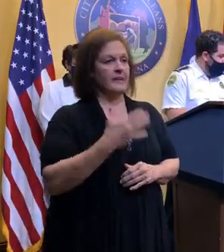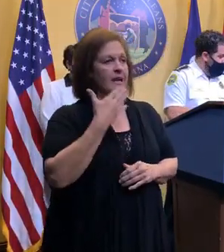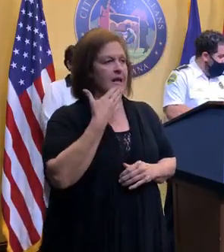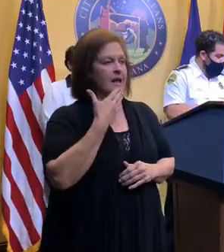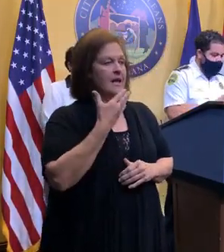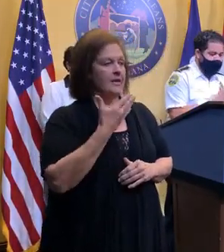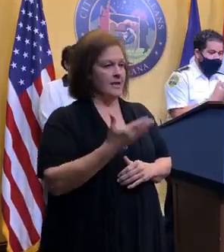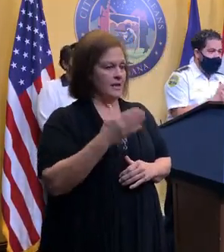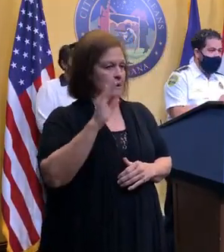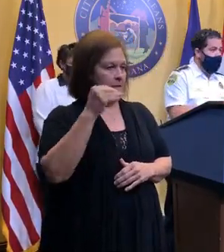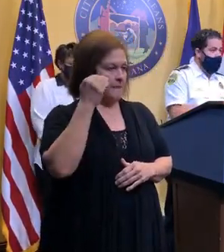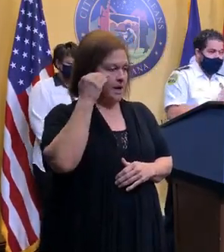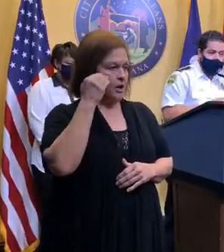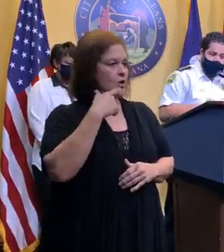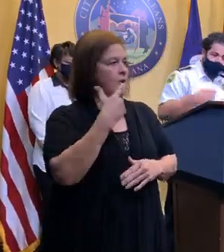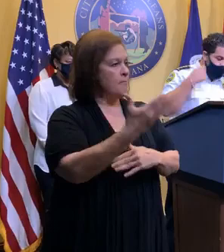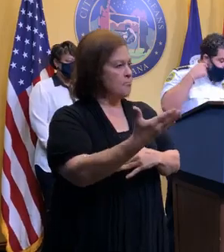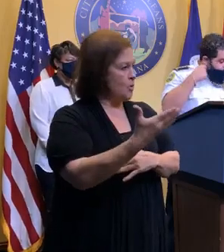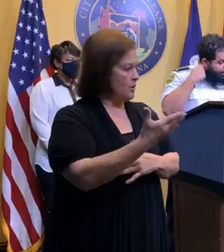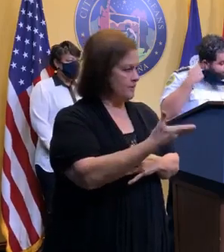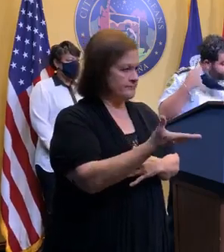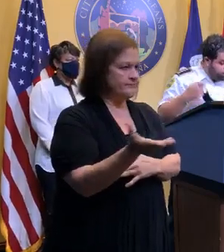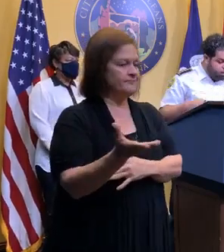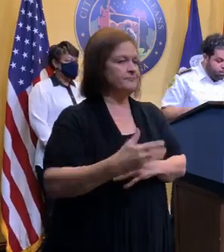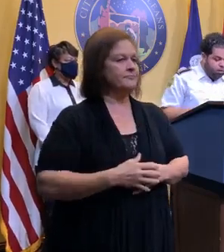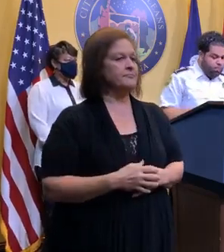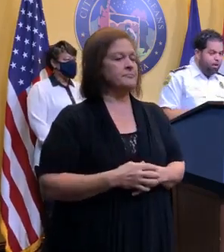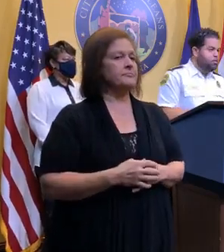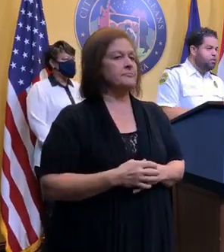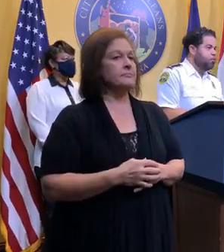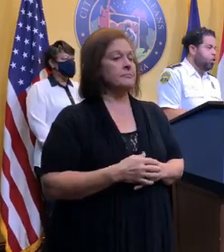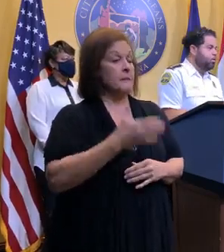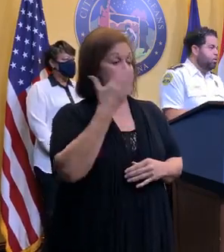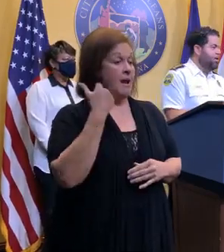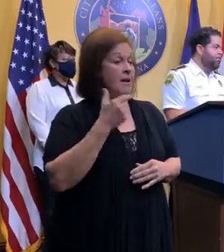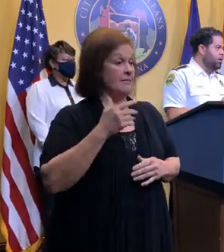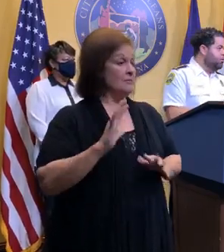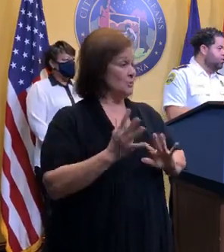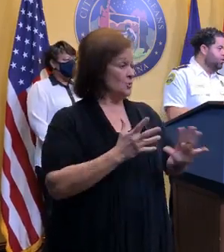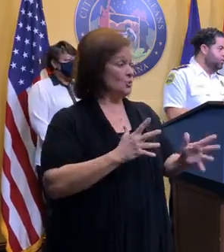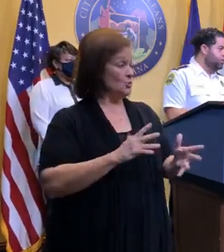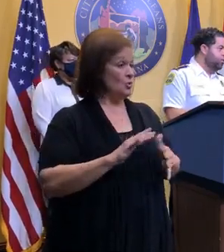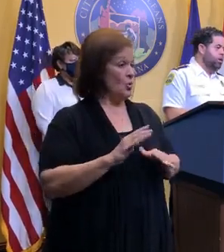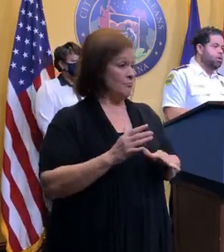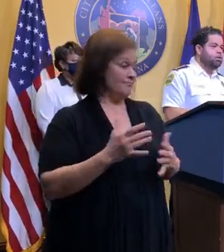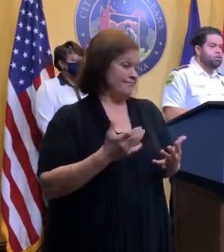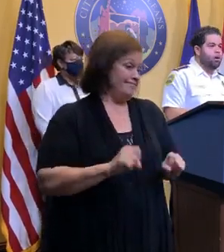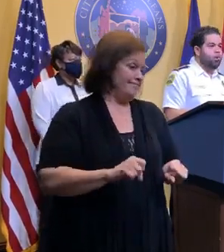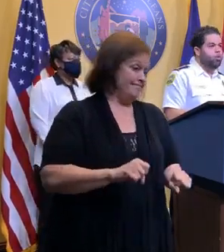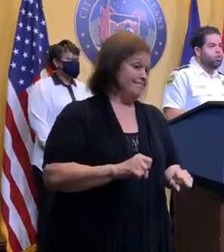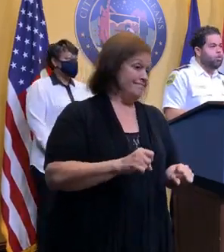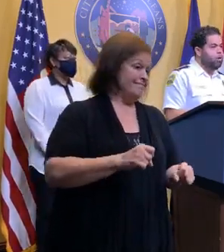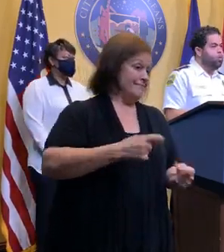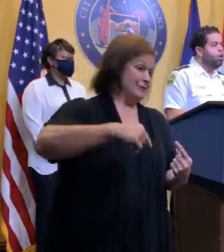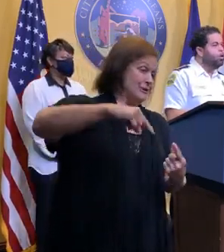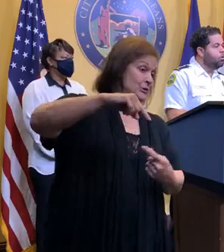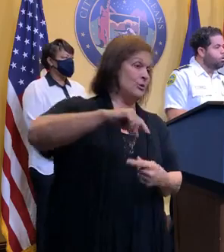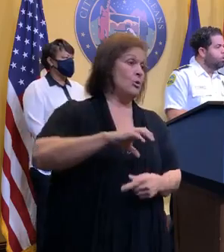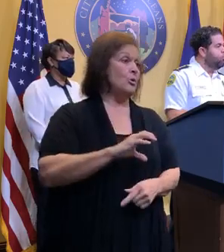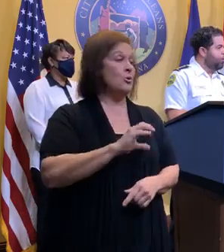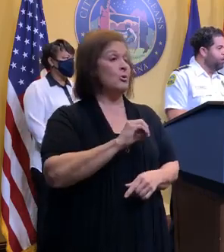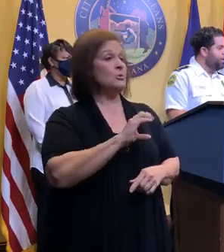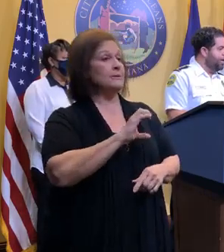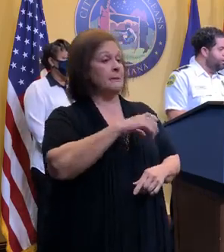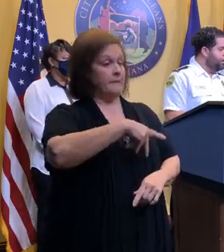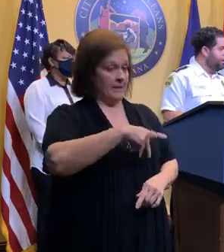Thank you, Madam Mayor. Good morning, everybody. Because the storm does have an increased risk for tornadoes, OPCD